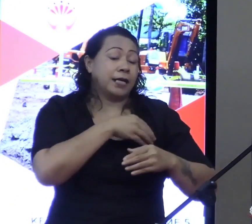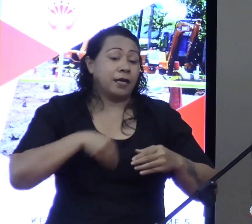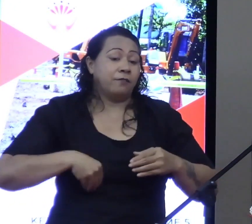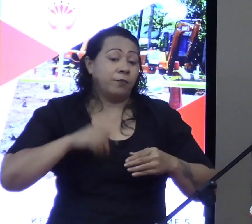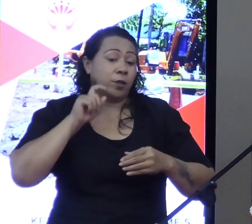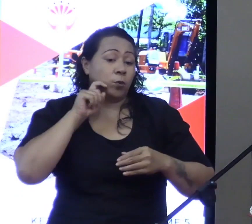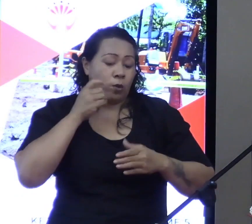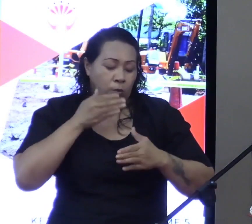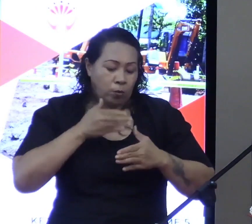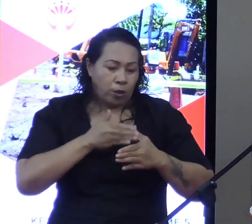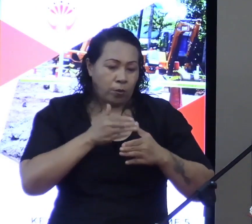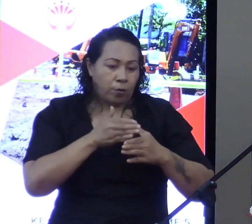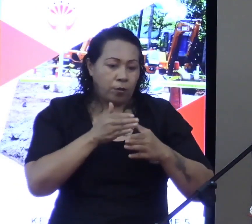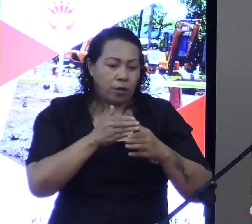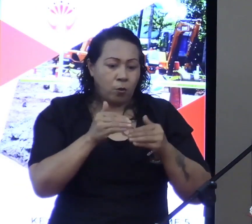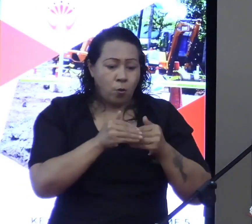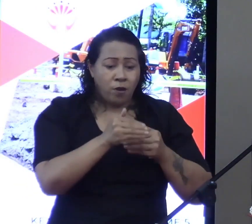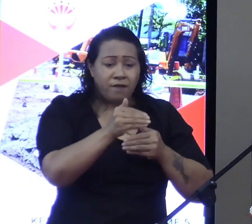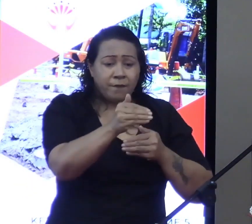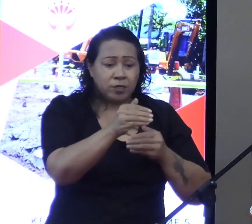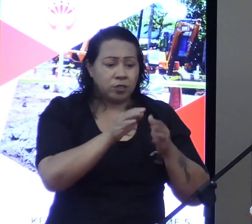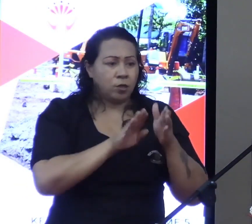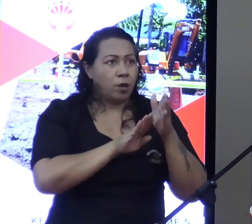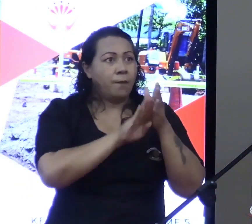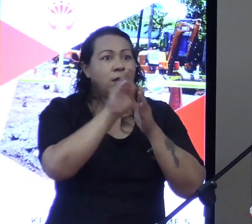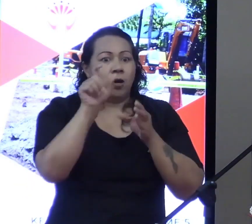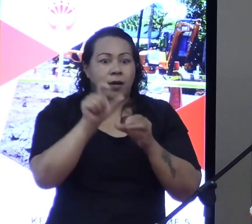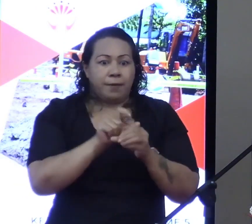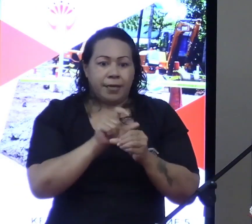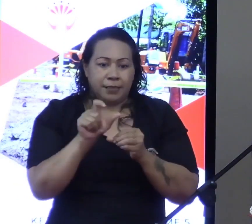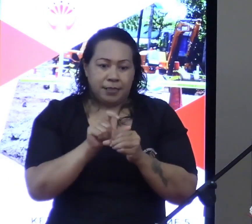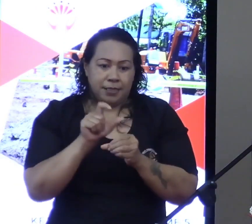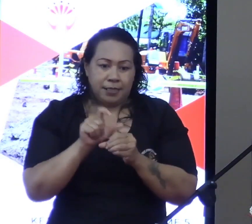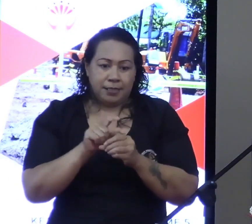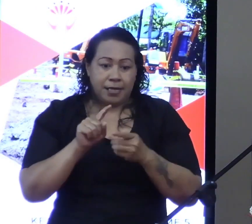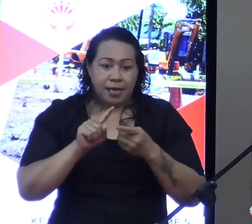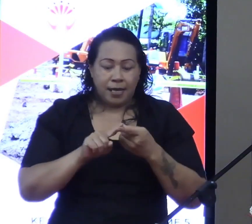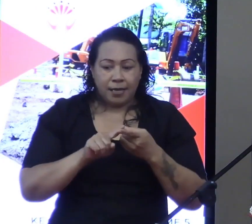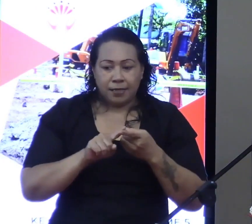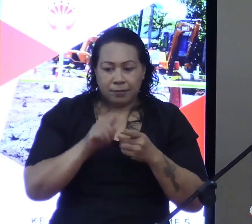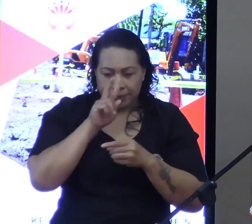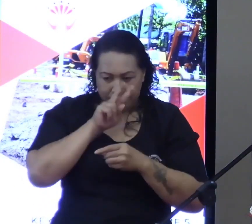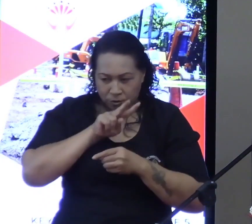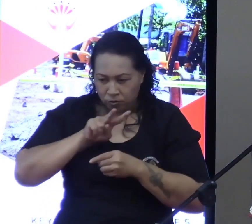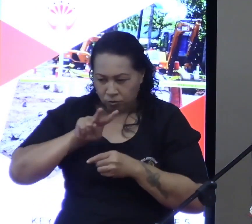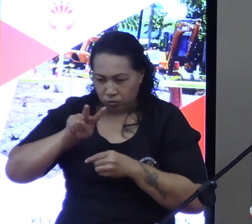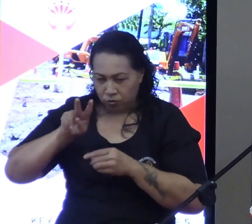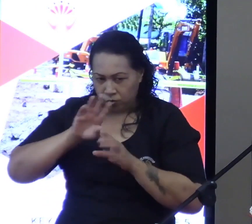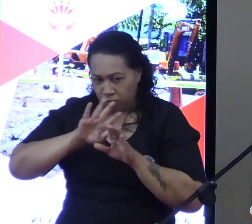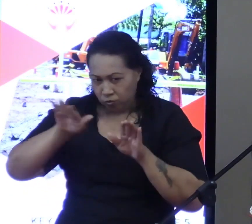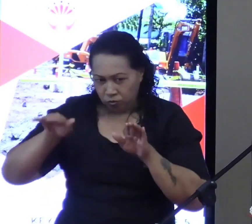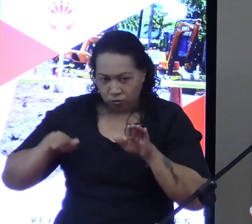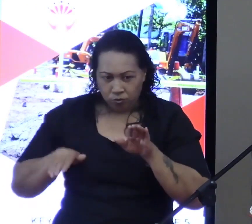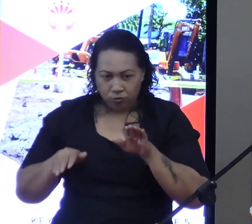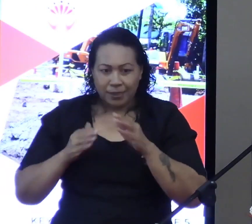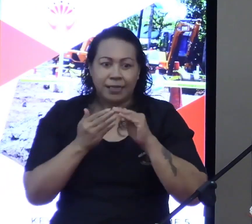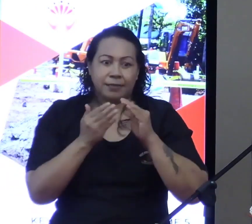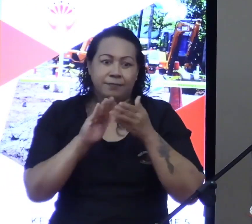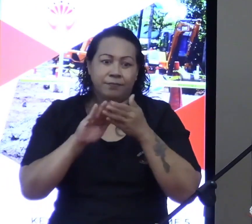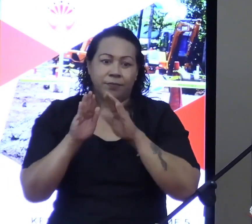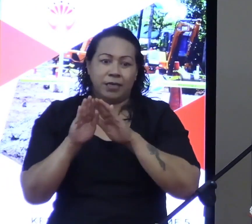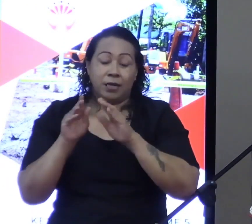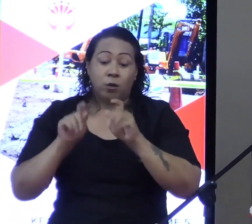with measures to build capacities, minimize vulnerabilities, and provide equal